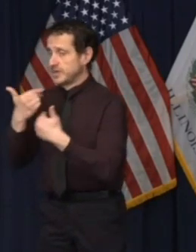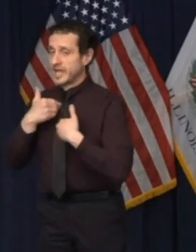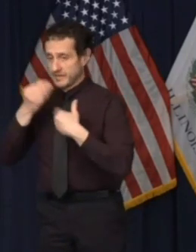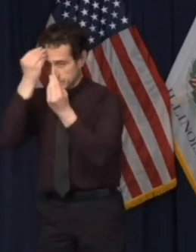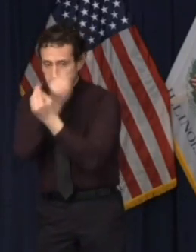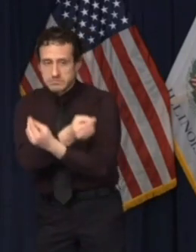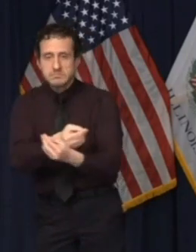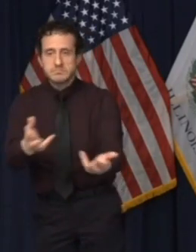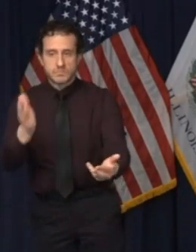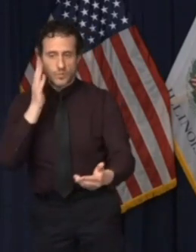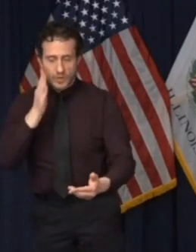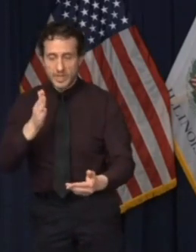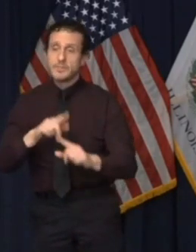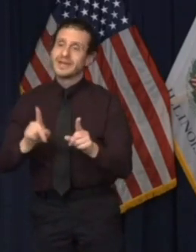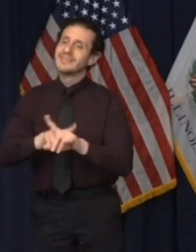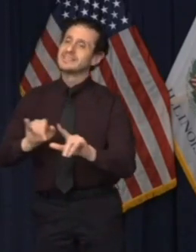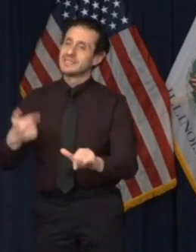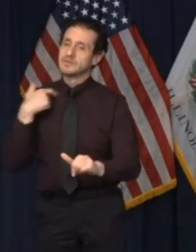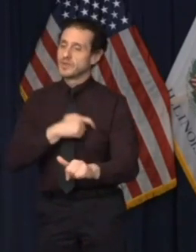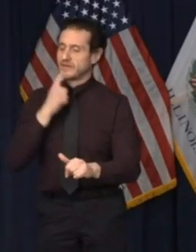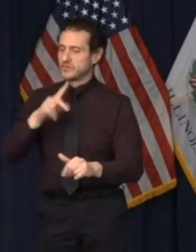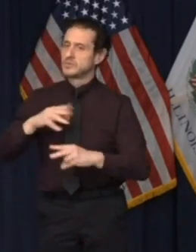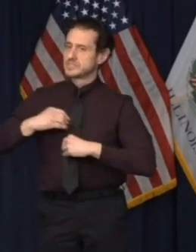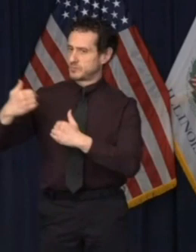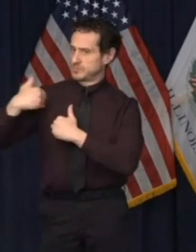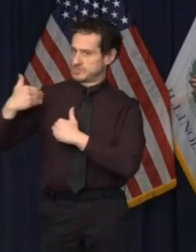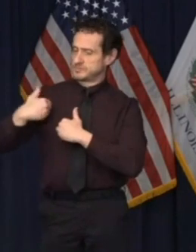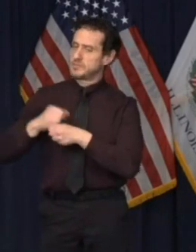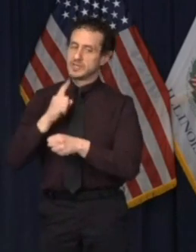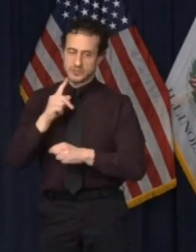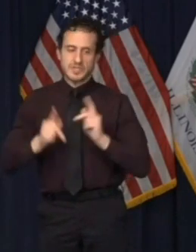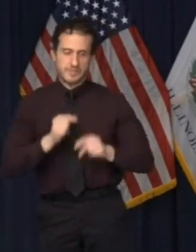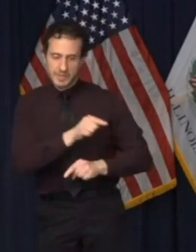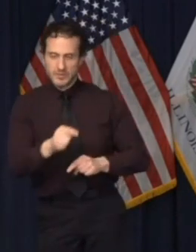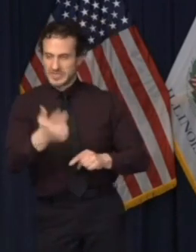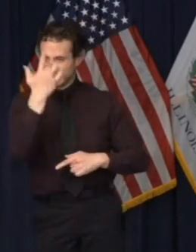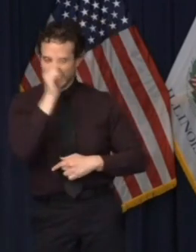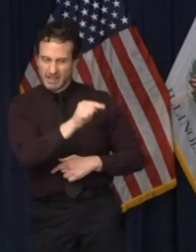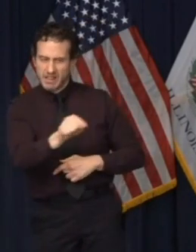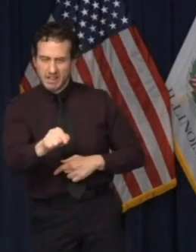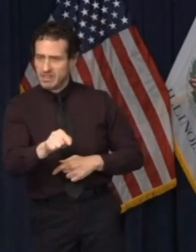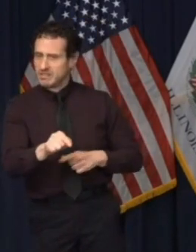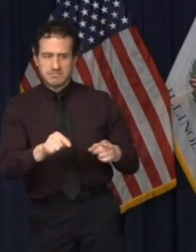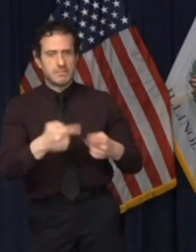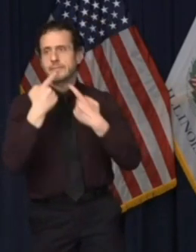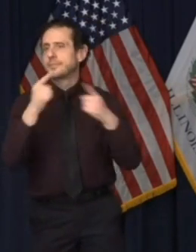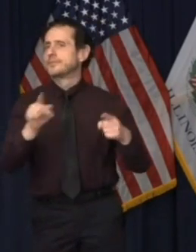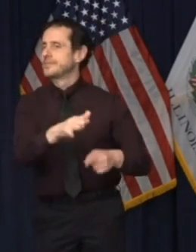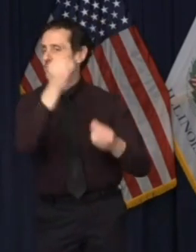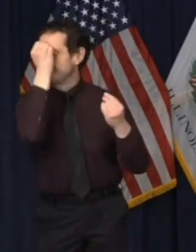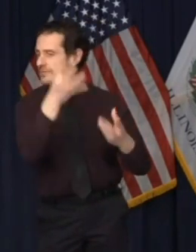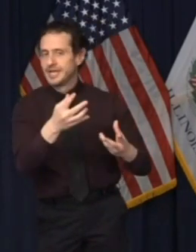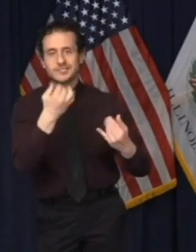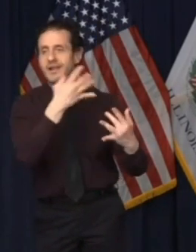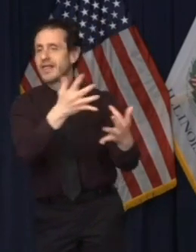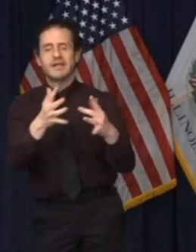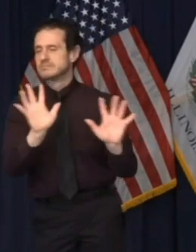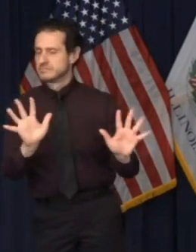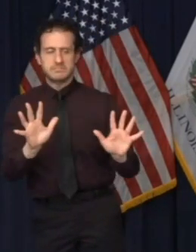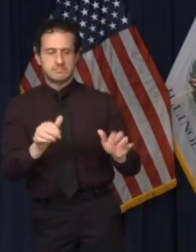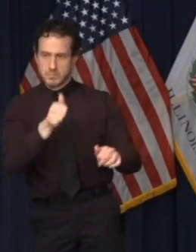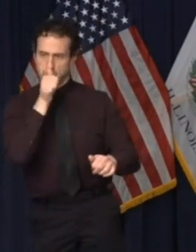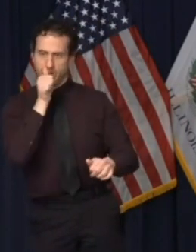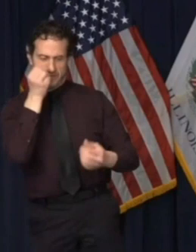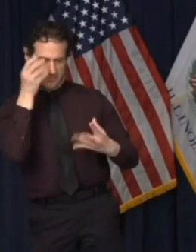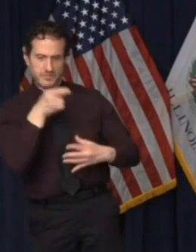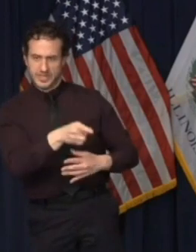to protect individuals' privacy rights. We know that this is a different time, and some of the requests go further than what we have